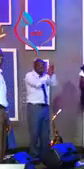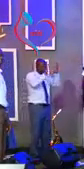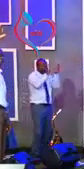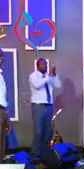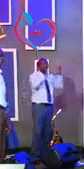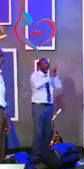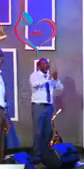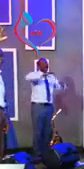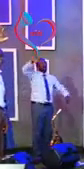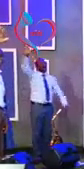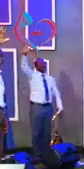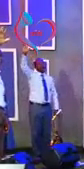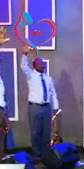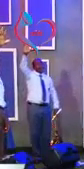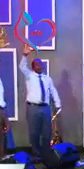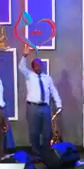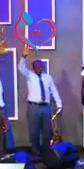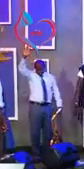Haleluya.